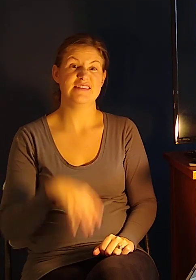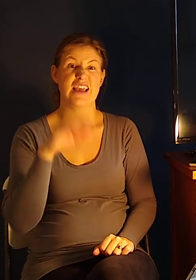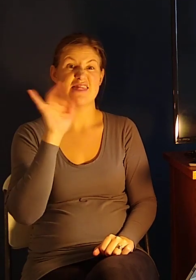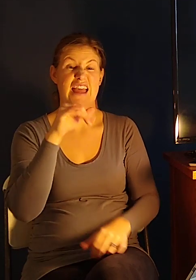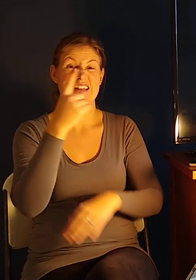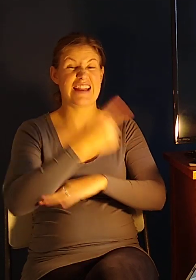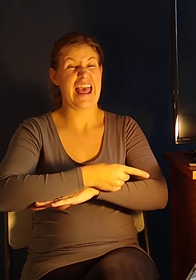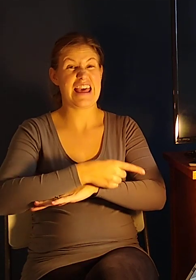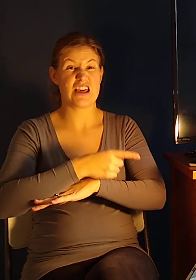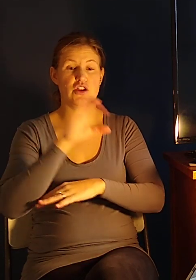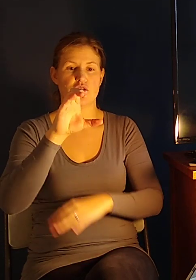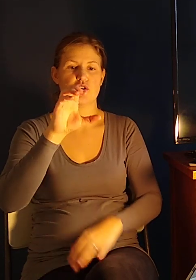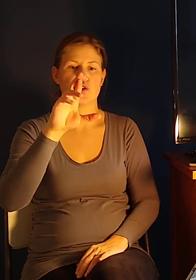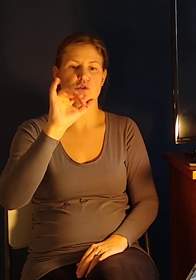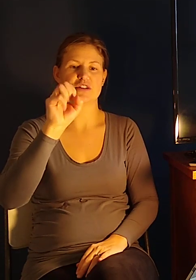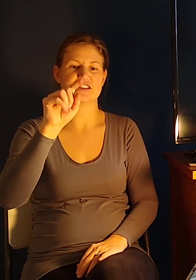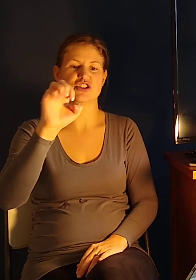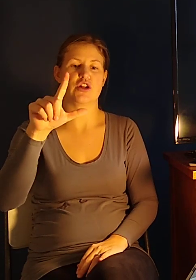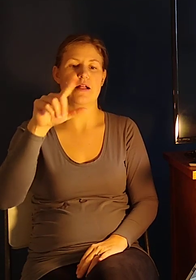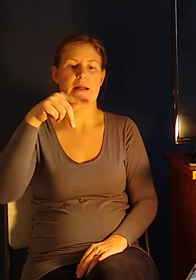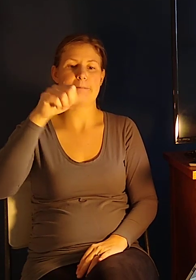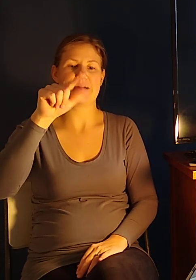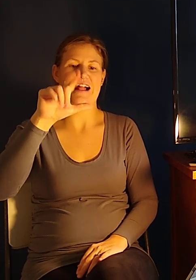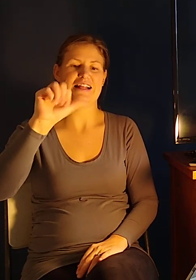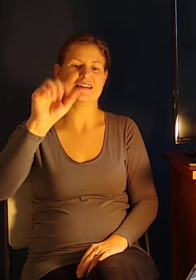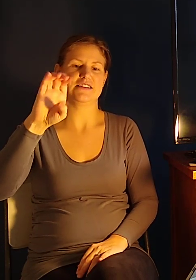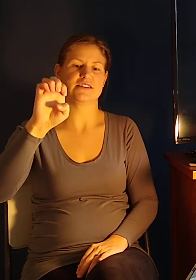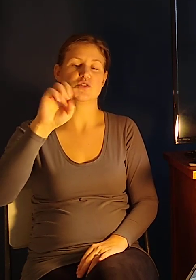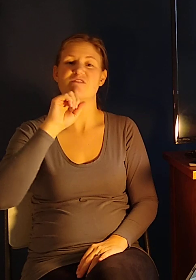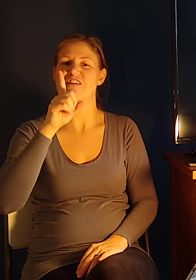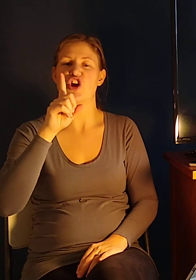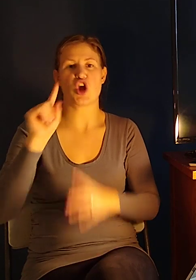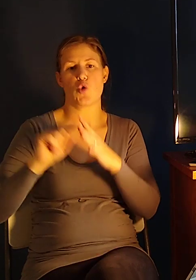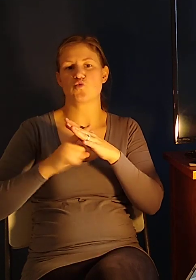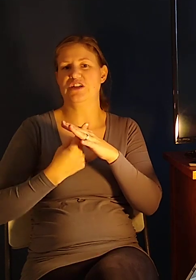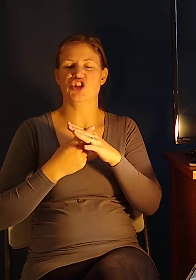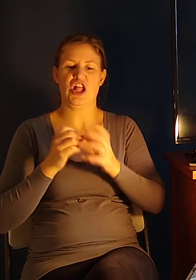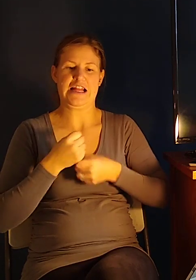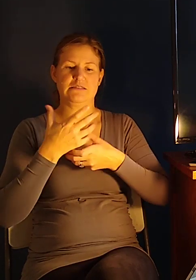was recognized as a highly original expression of the spirit of the New Age.